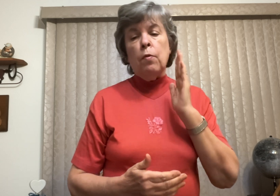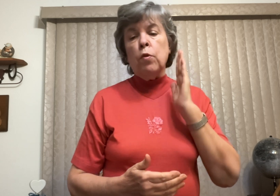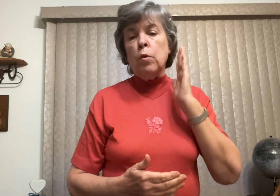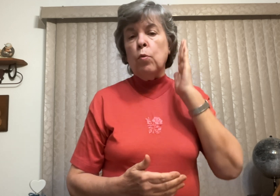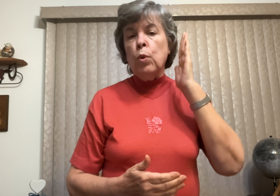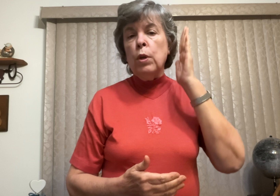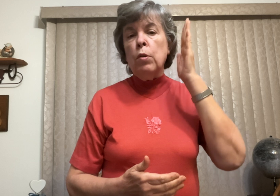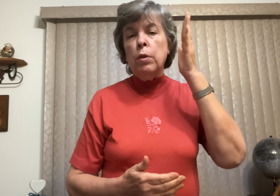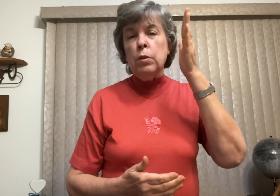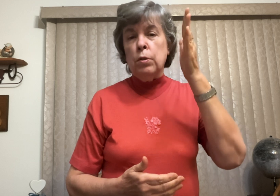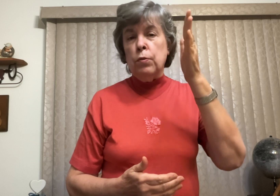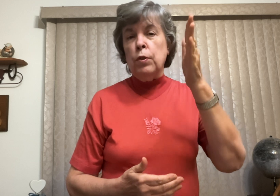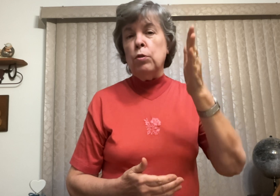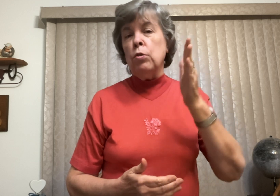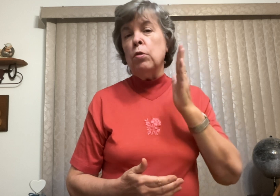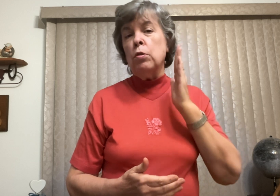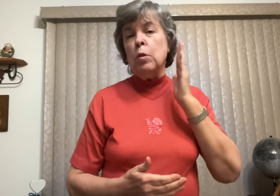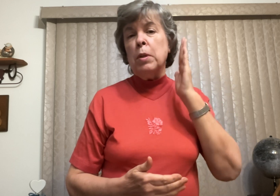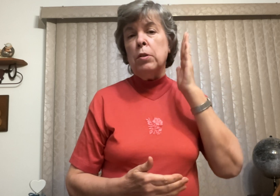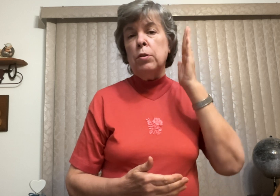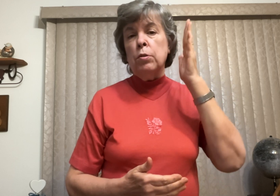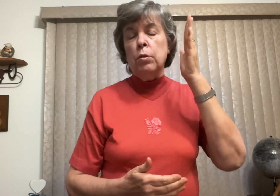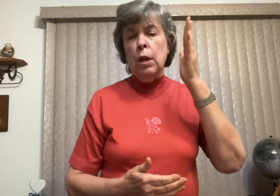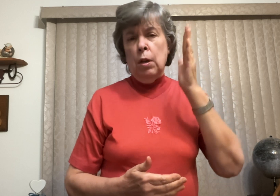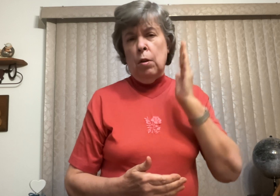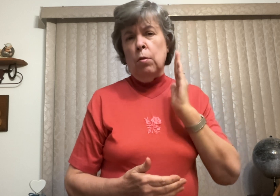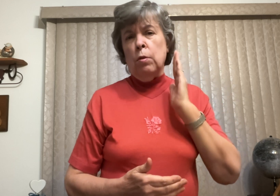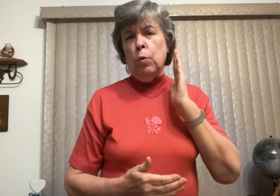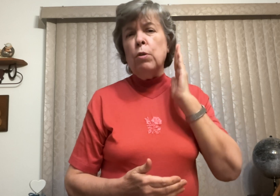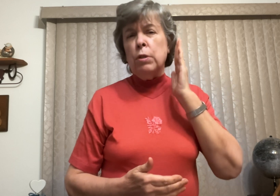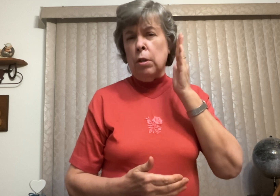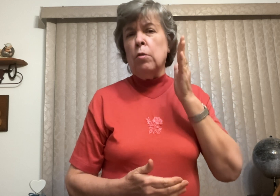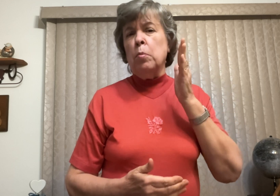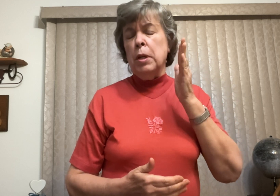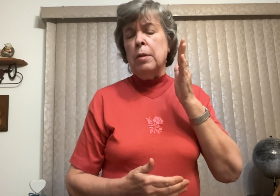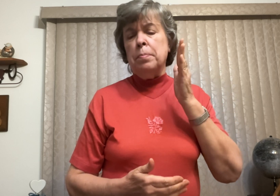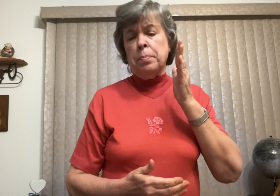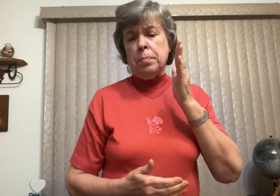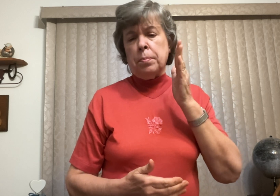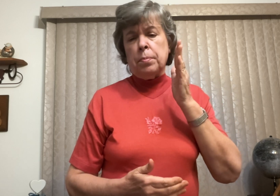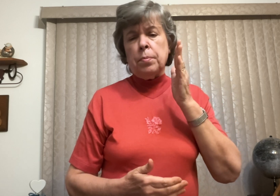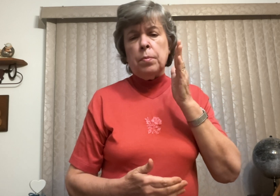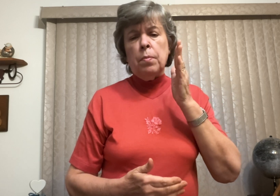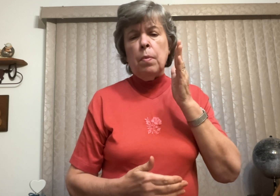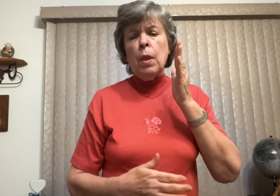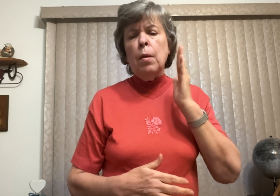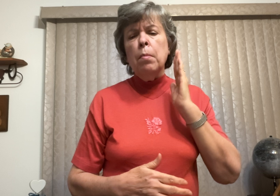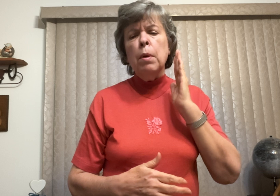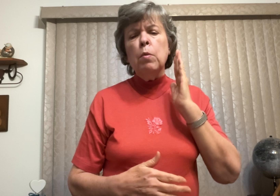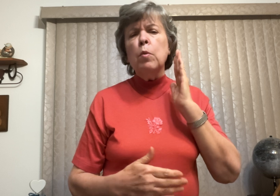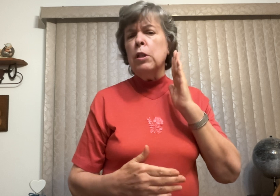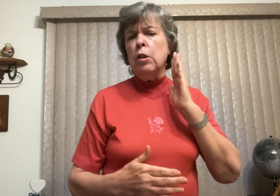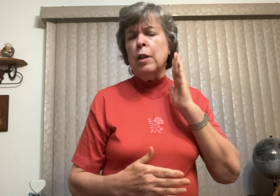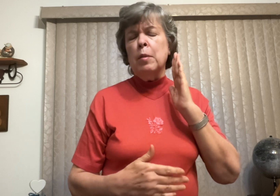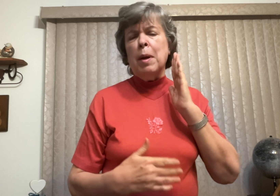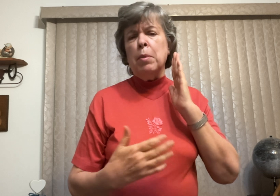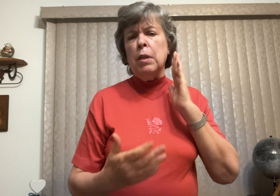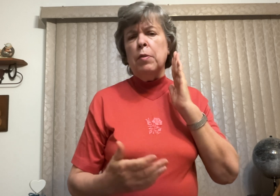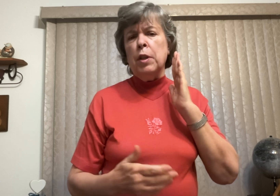For will, this is future. So I'm going to do, will is a little bit, but we're really talking about believing in the